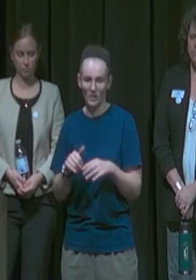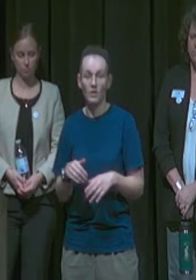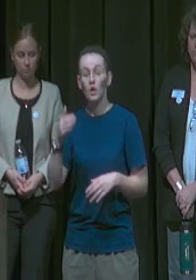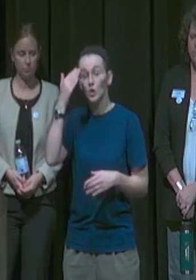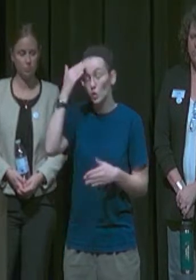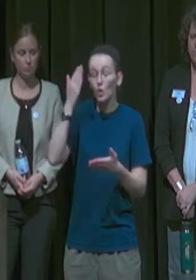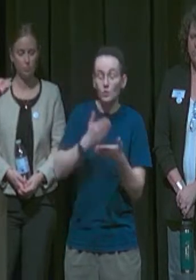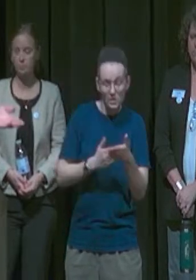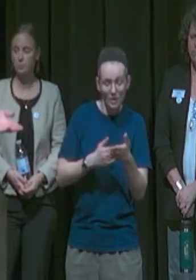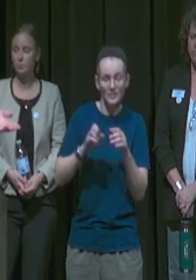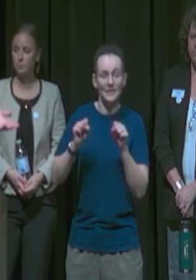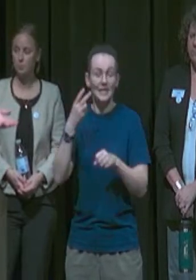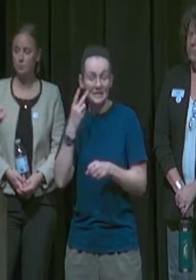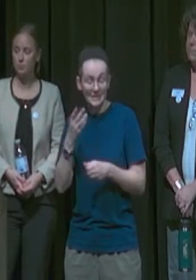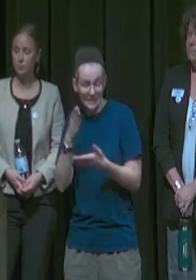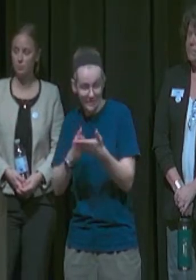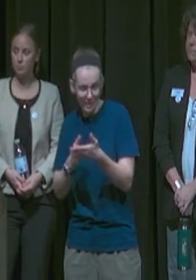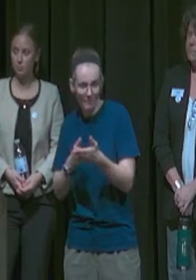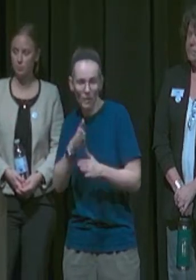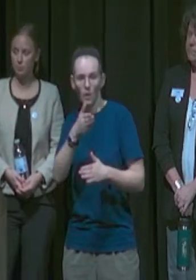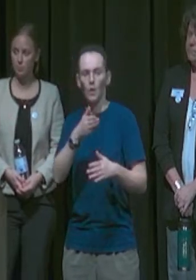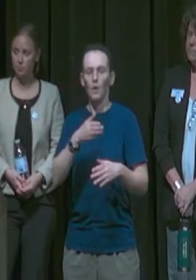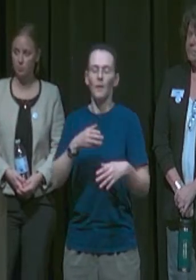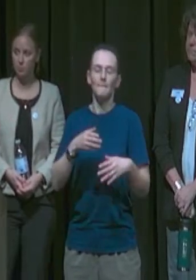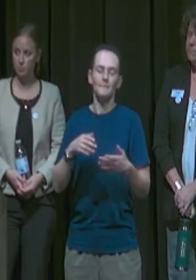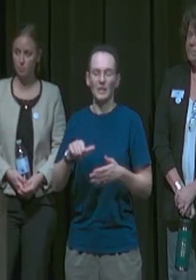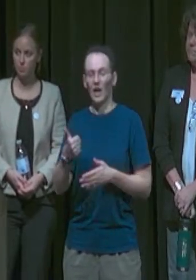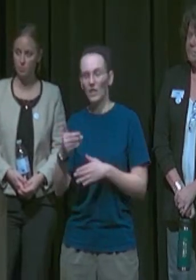can see it. There's part of it that's underneath.